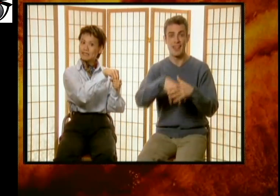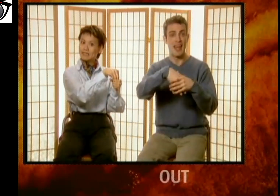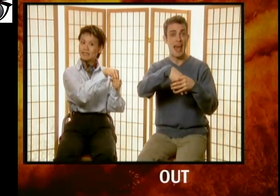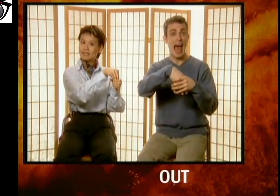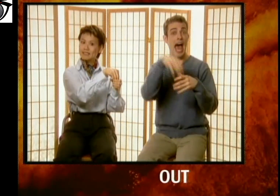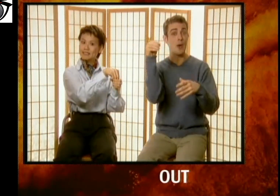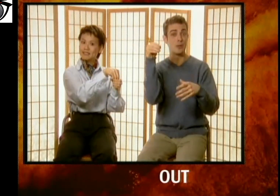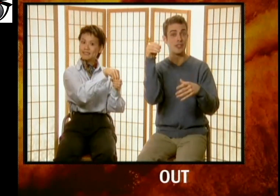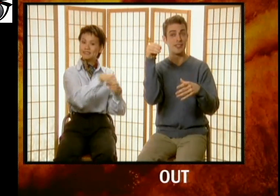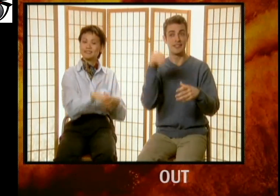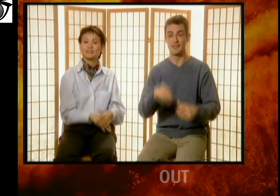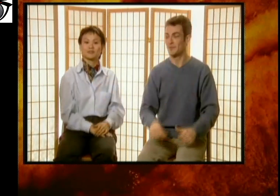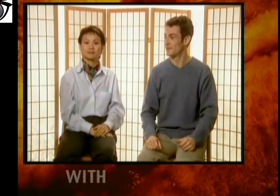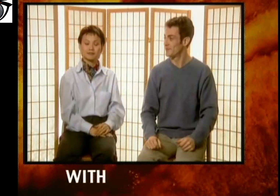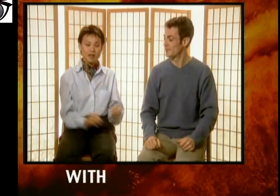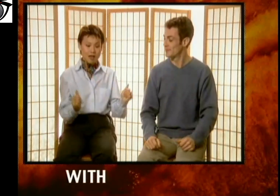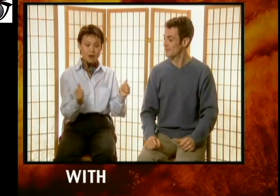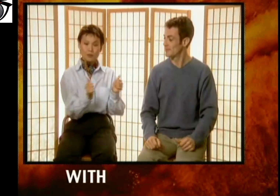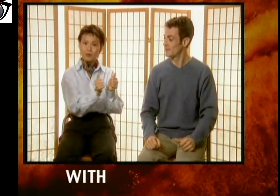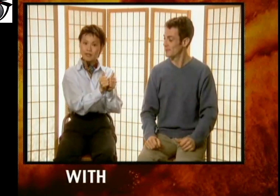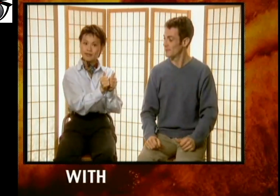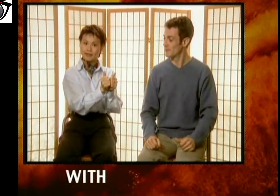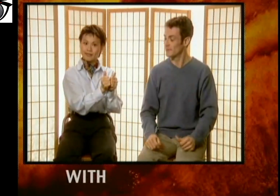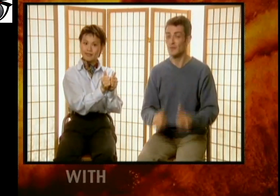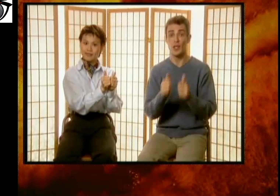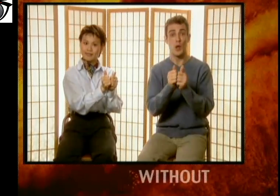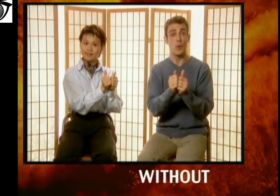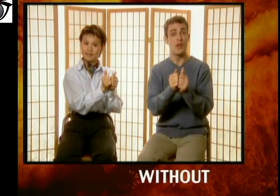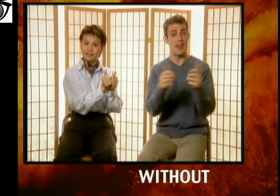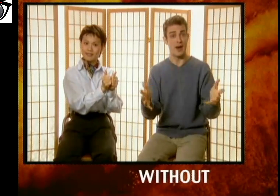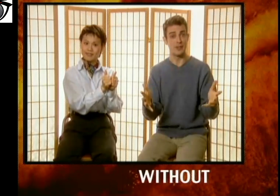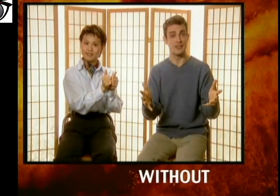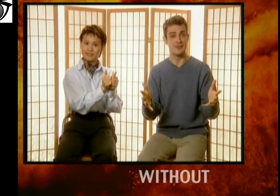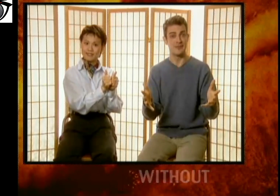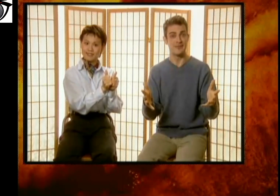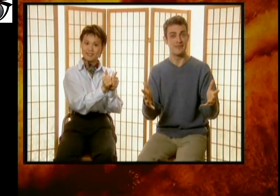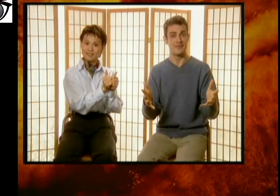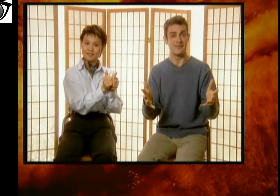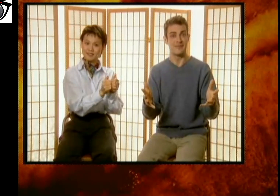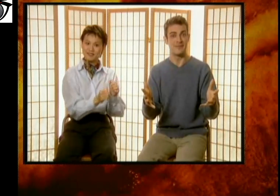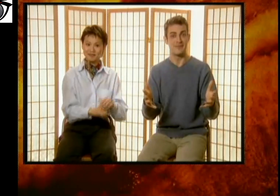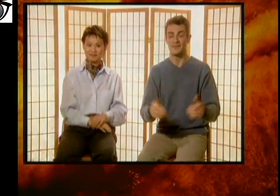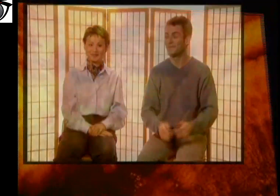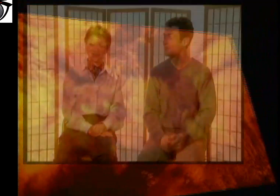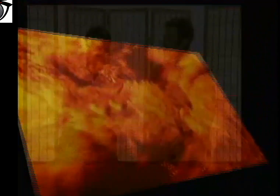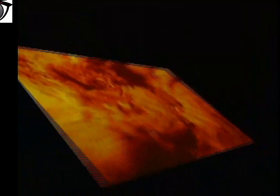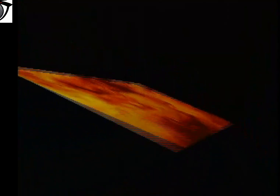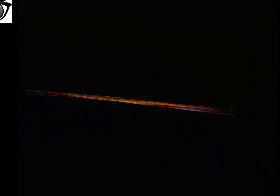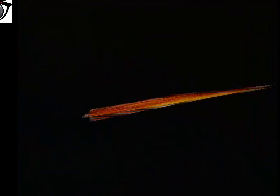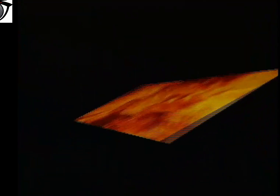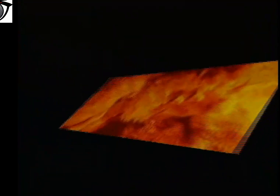in, out, with. without.